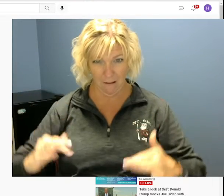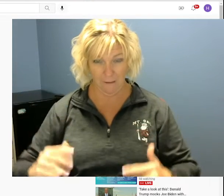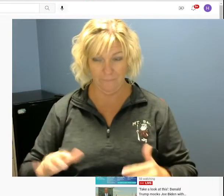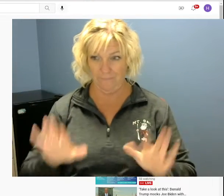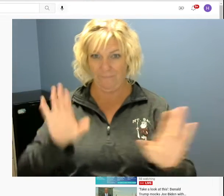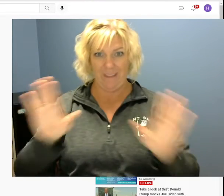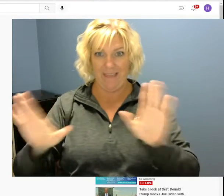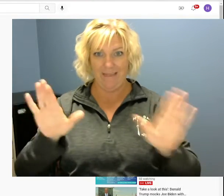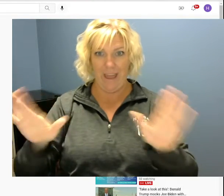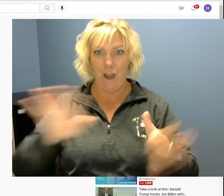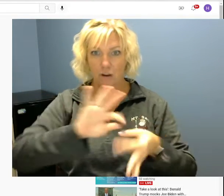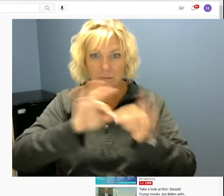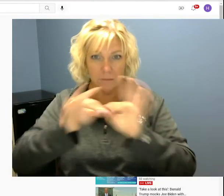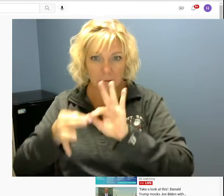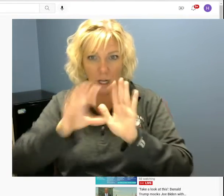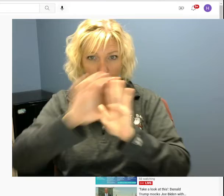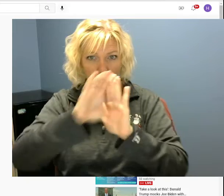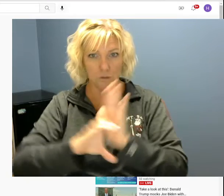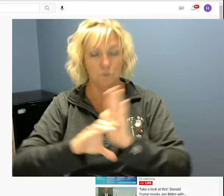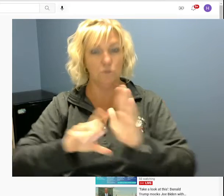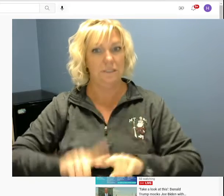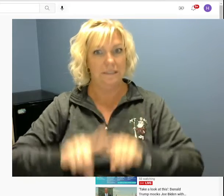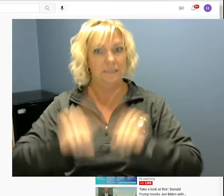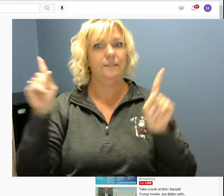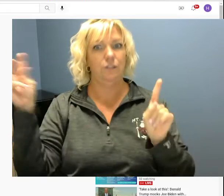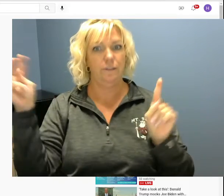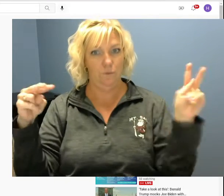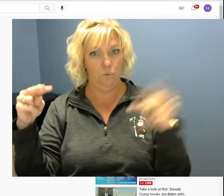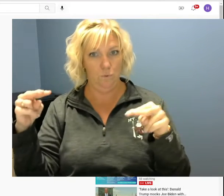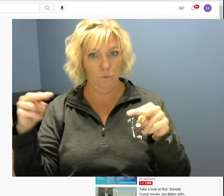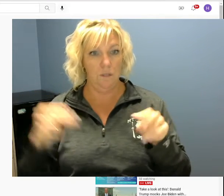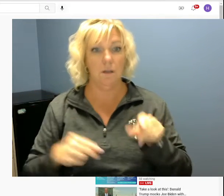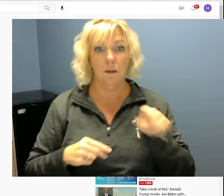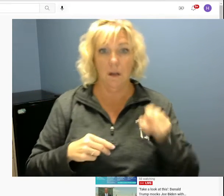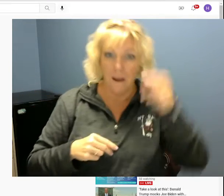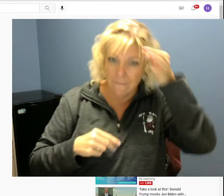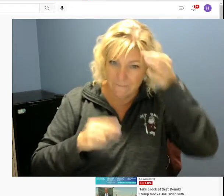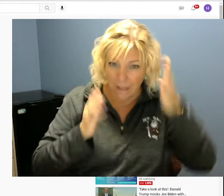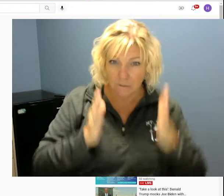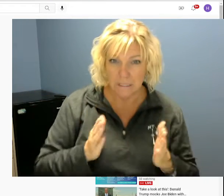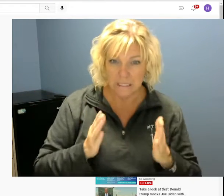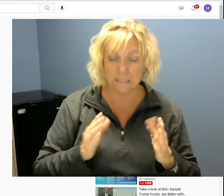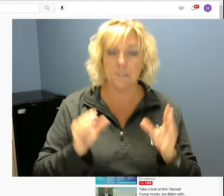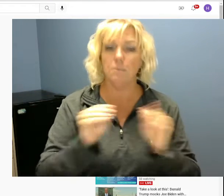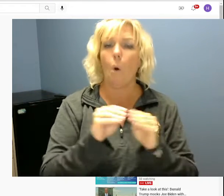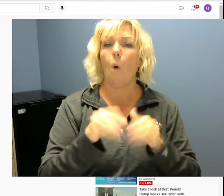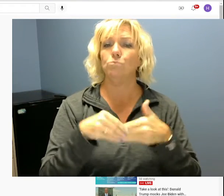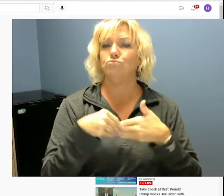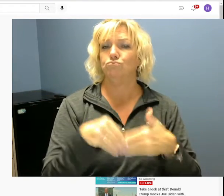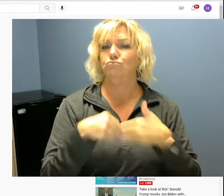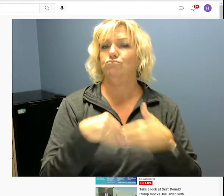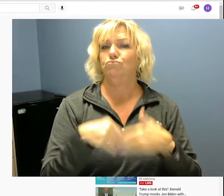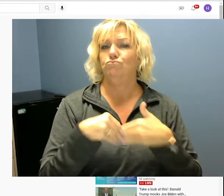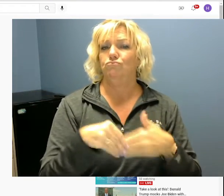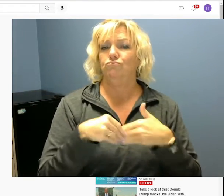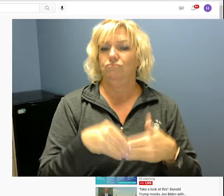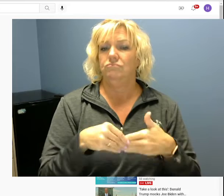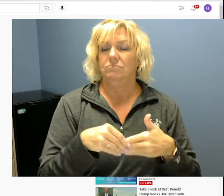interpreted the Constitution. And remember, Federalists interpret it in a very loose way. This is